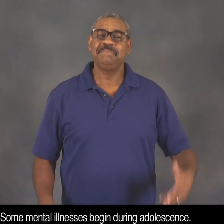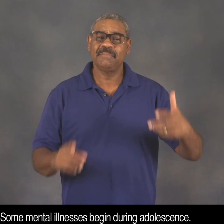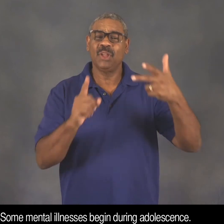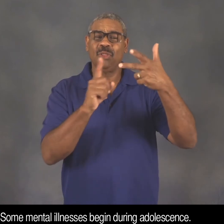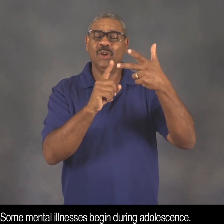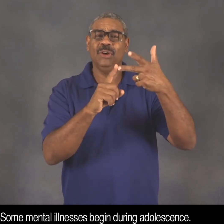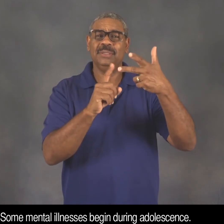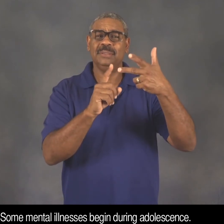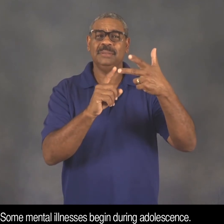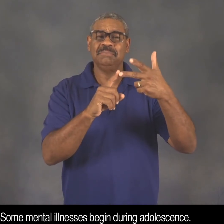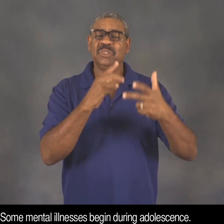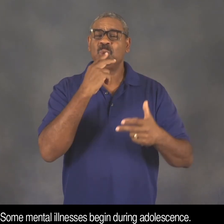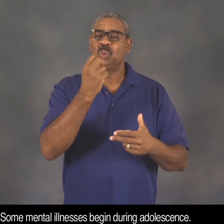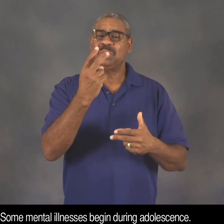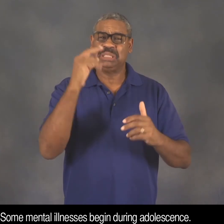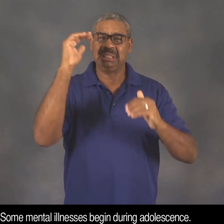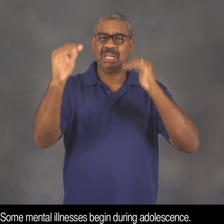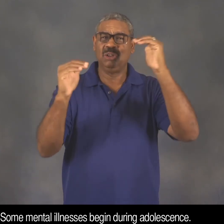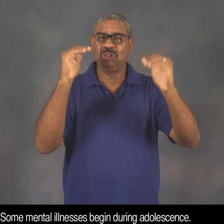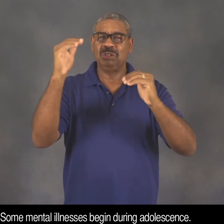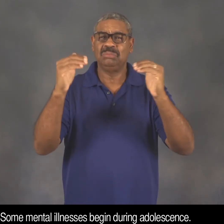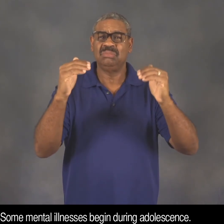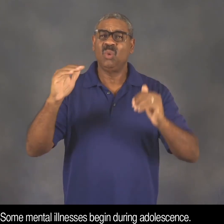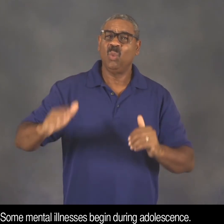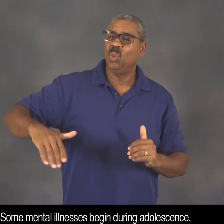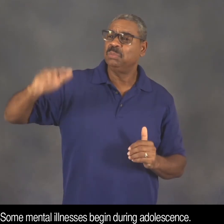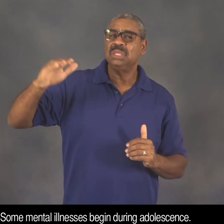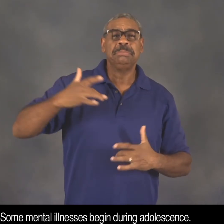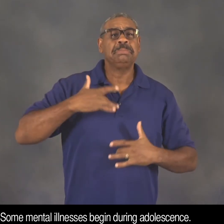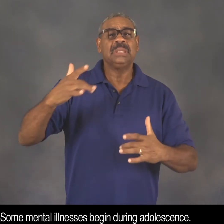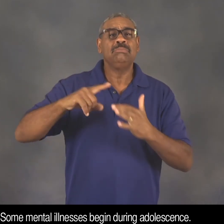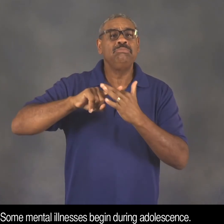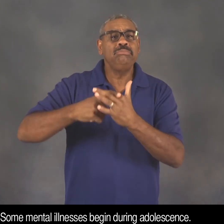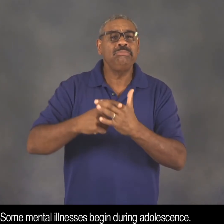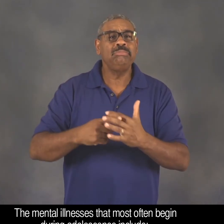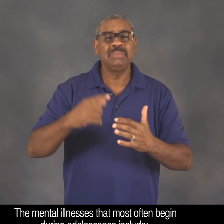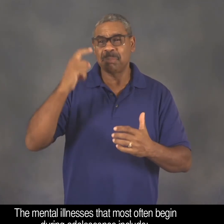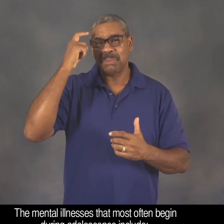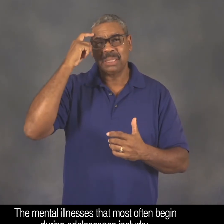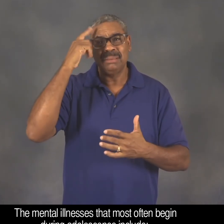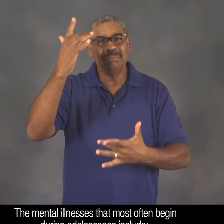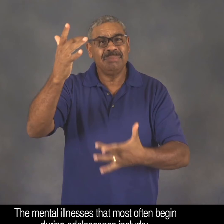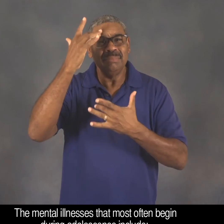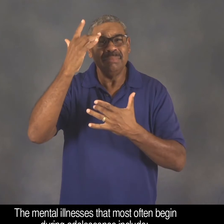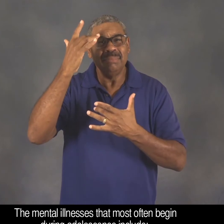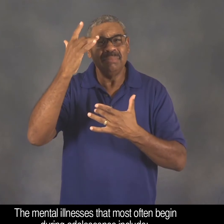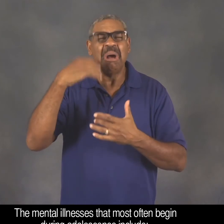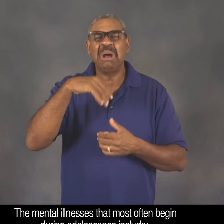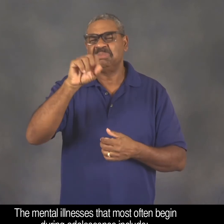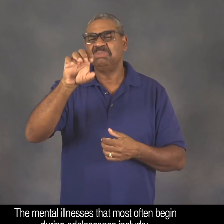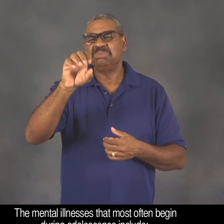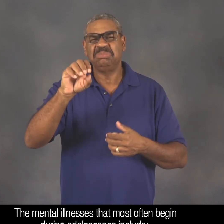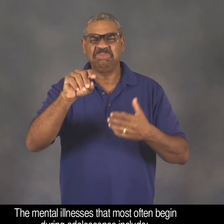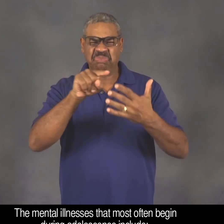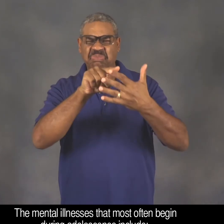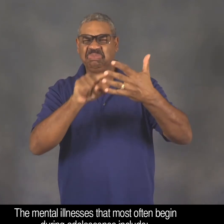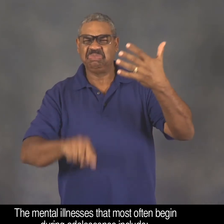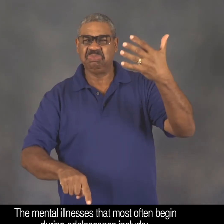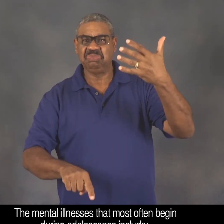Some mental illnesses begin during adolescence. The mental illnesses that most often begin